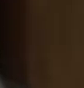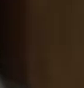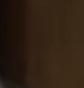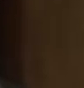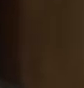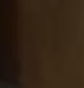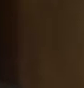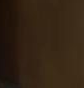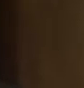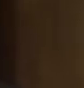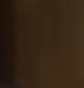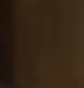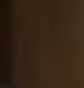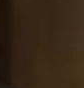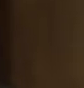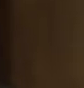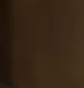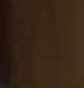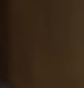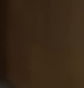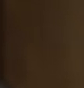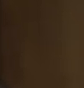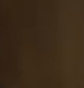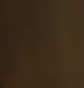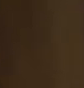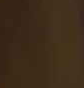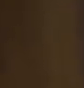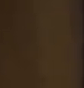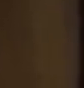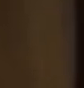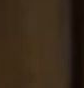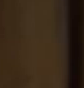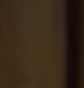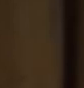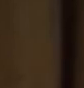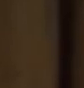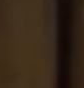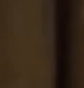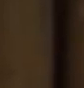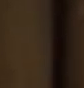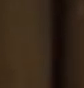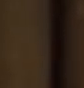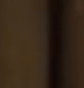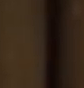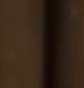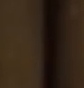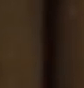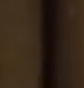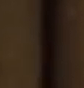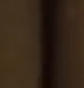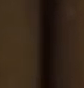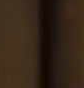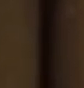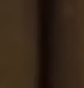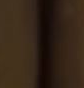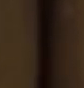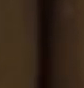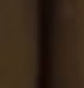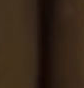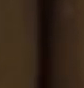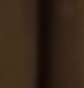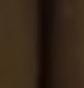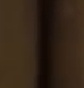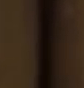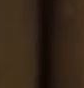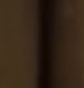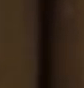were so clearly reflected in your recommendations. We will be using your recommendations as we advocate to the